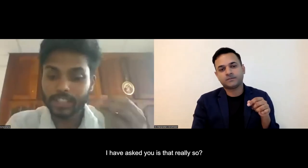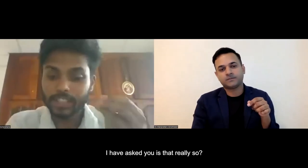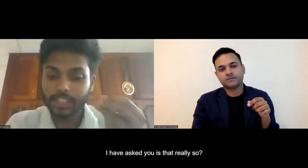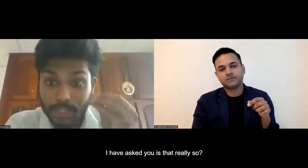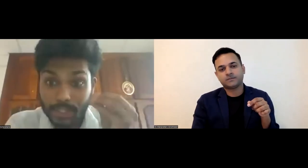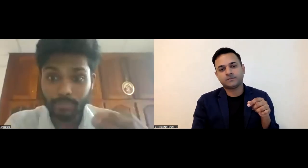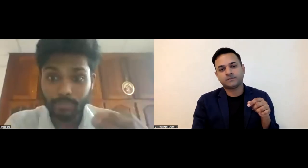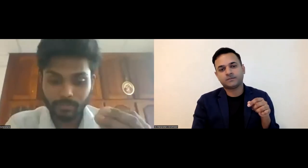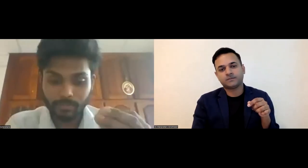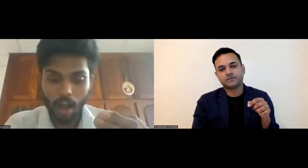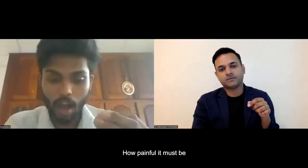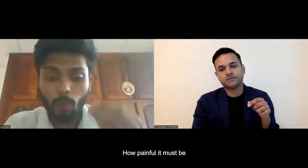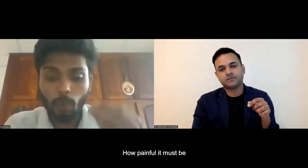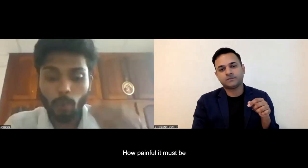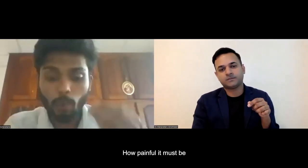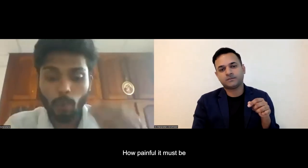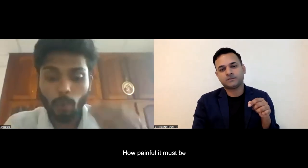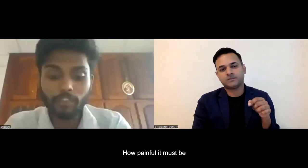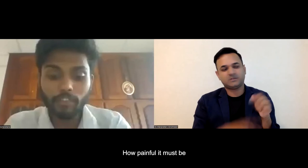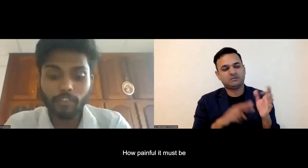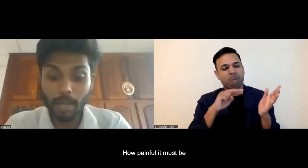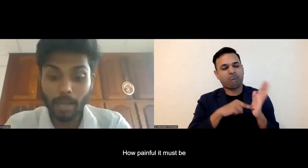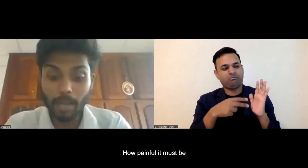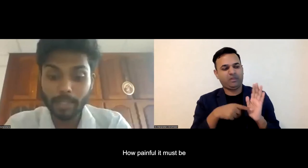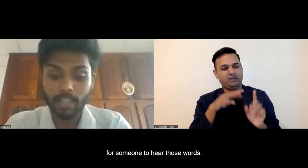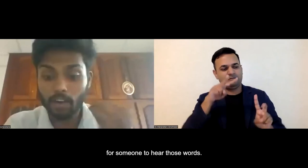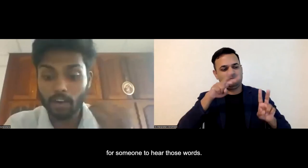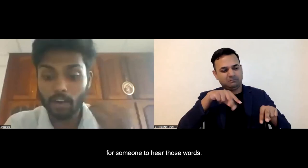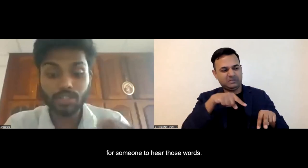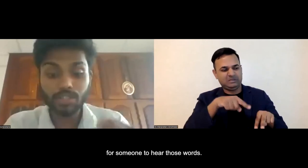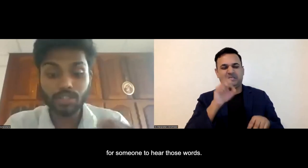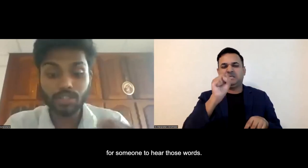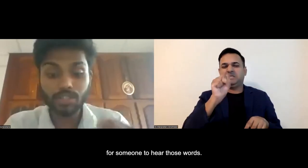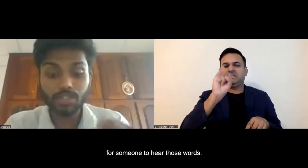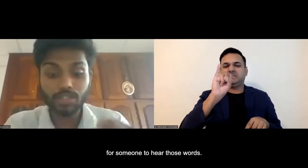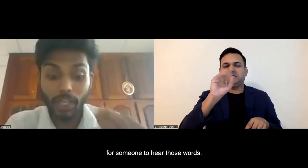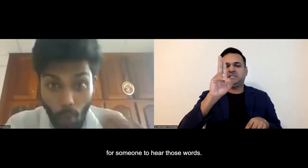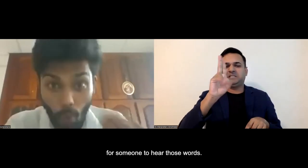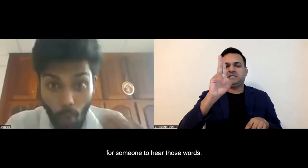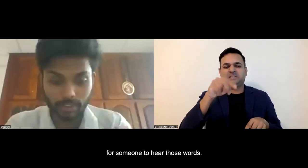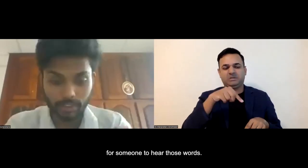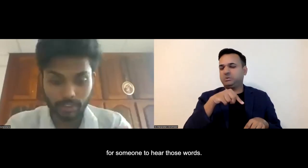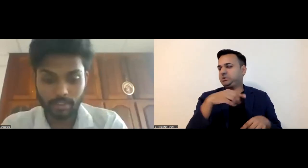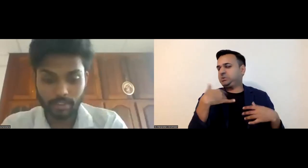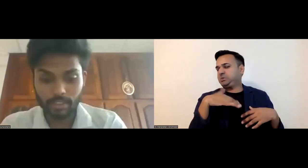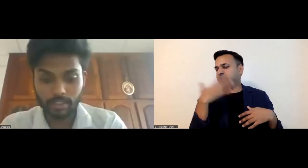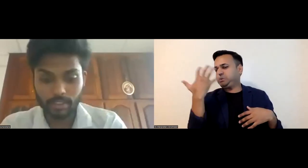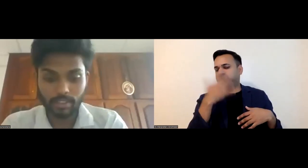that really so? How painful it must be for someone to hear the